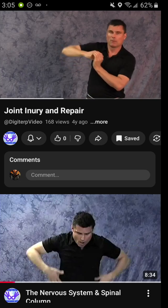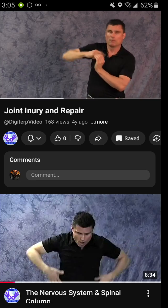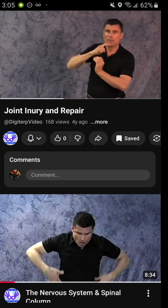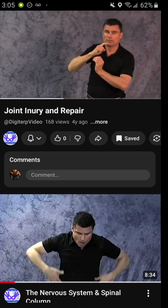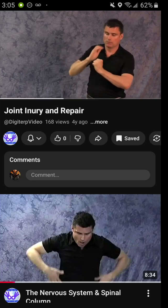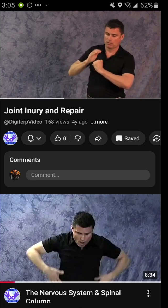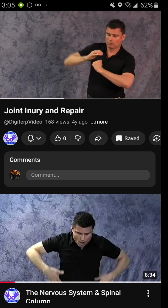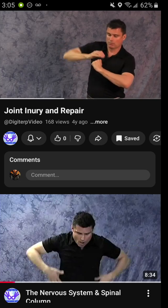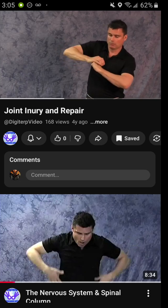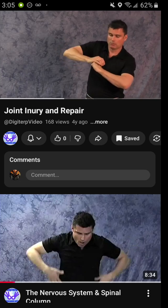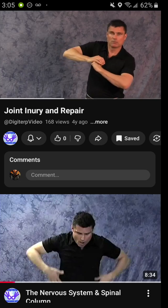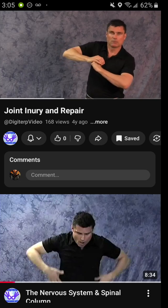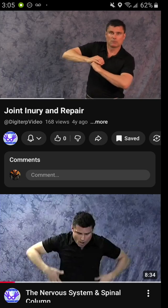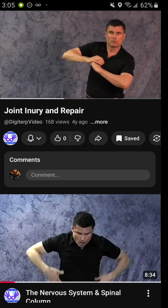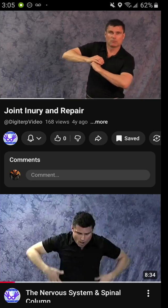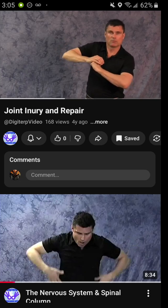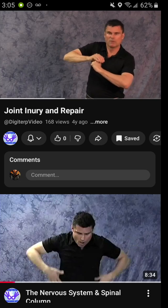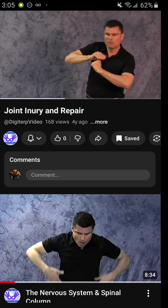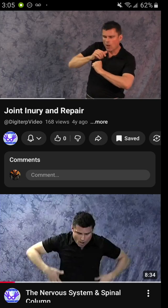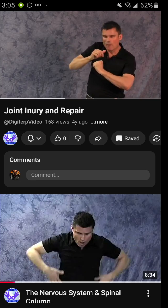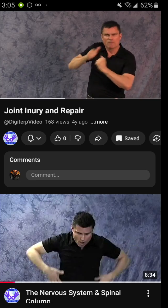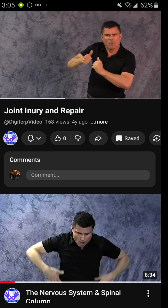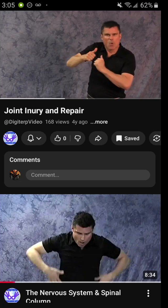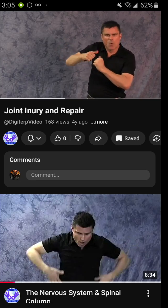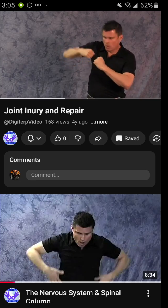the joint